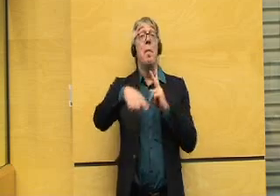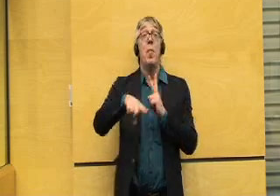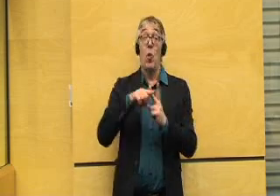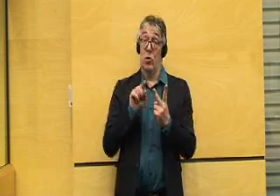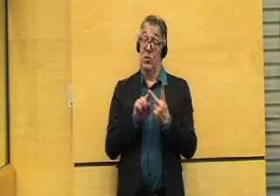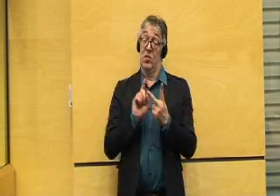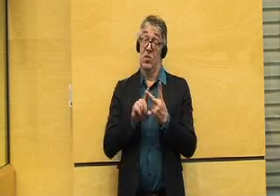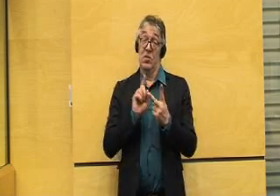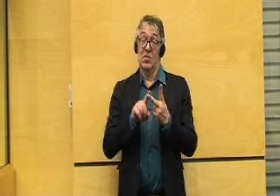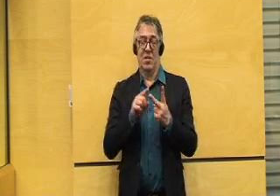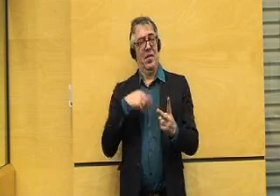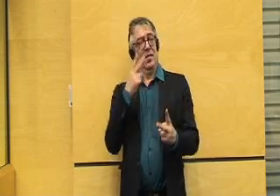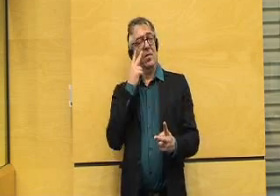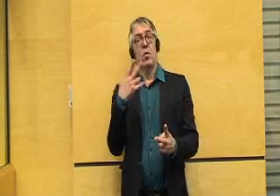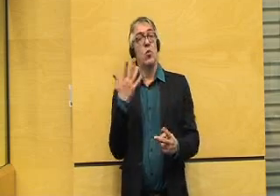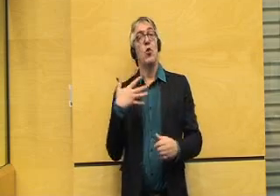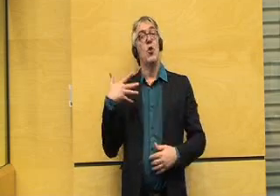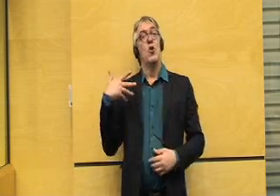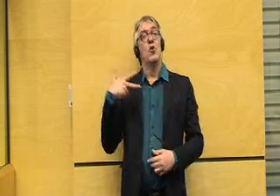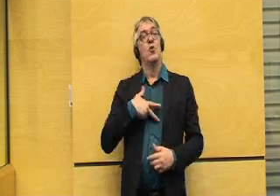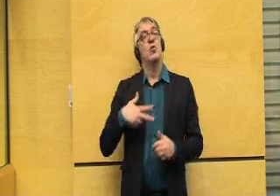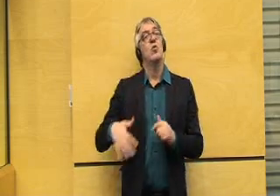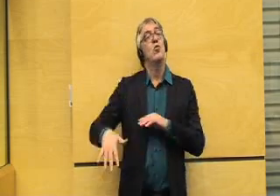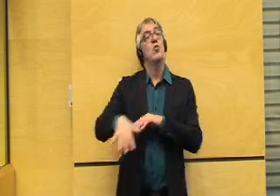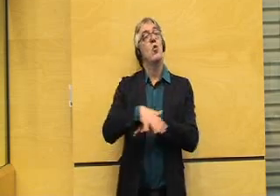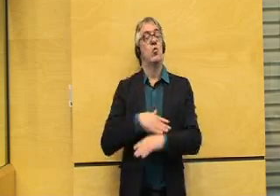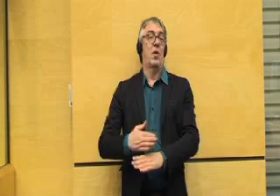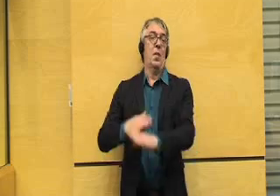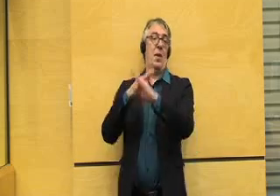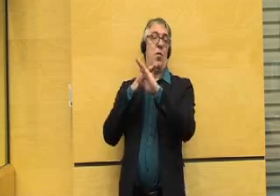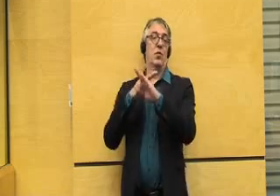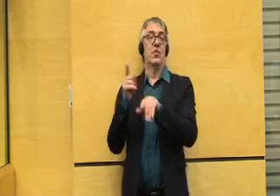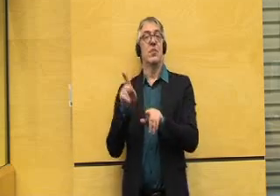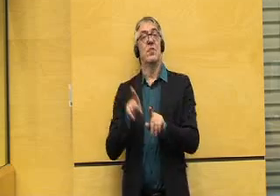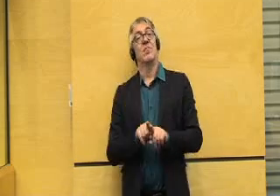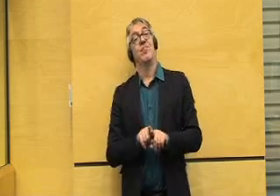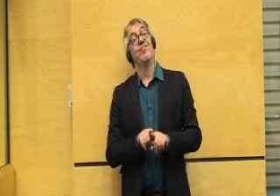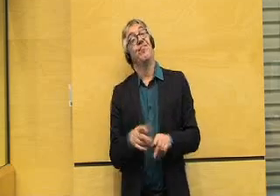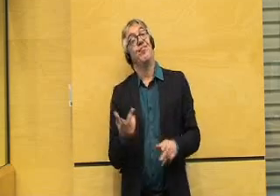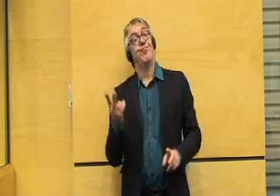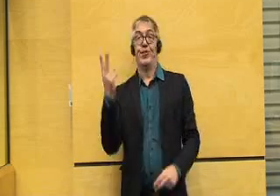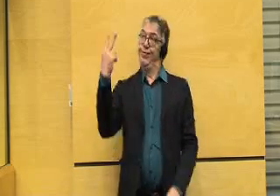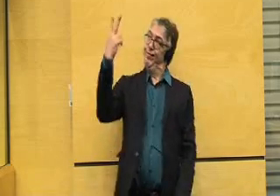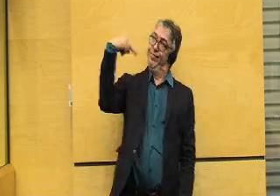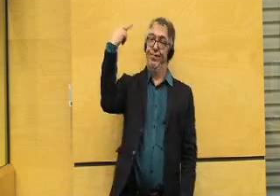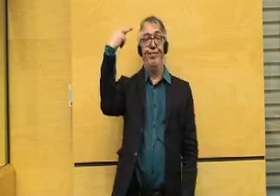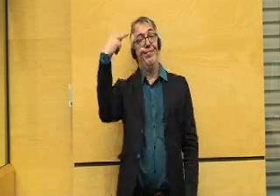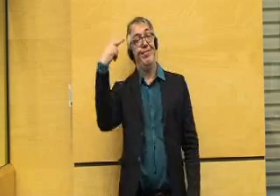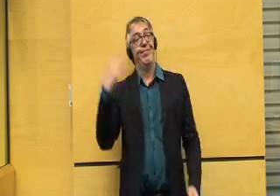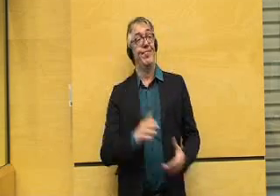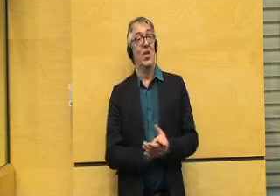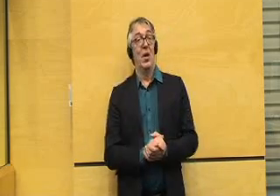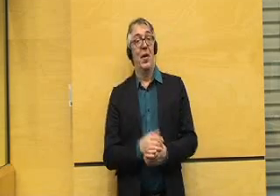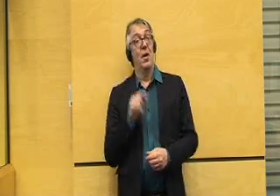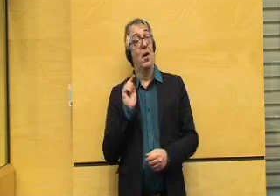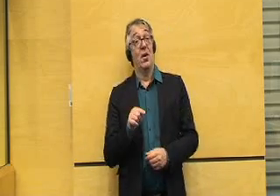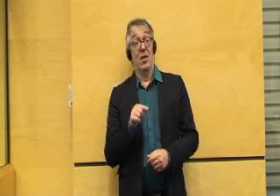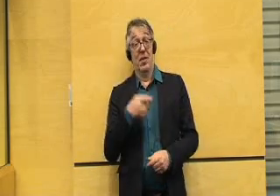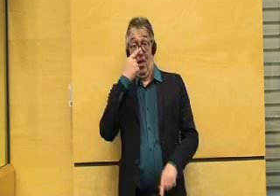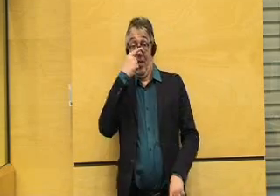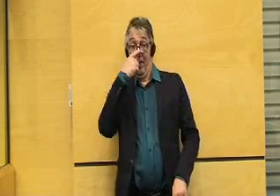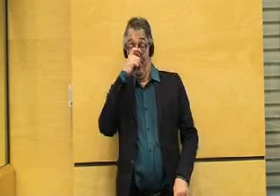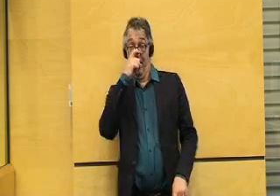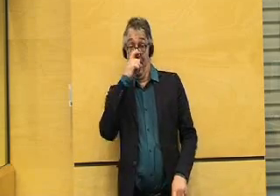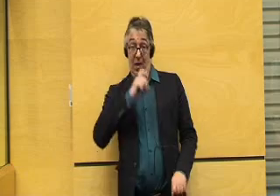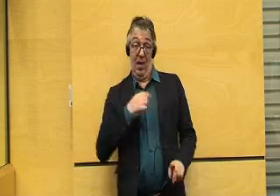barriers that I have noticed. To look at a person with disability there it's like a bit